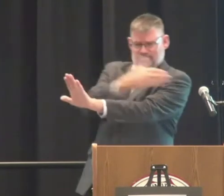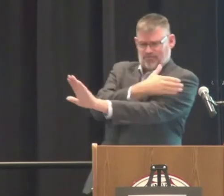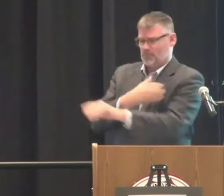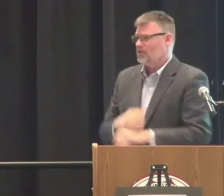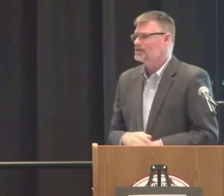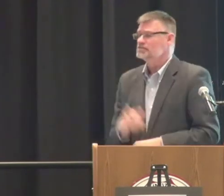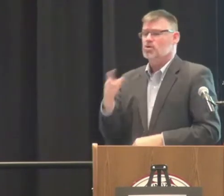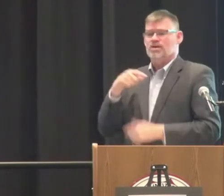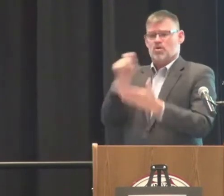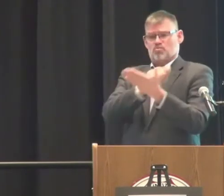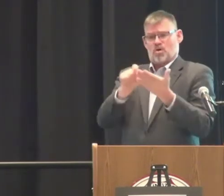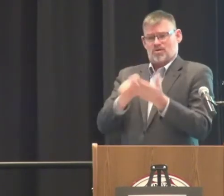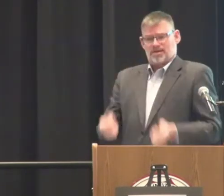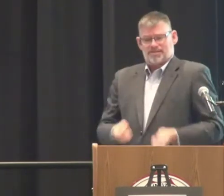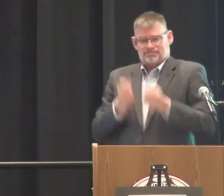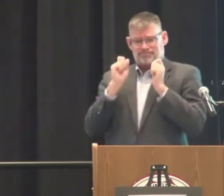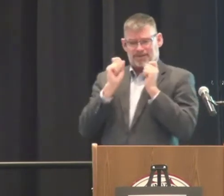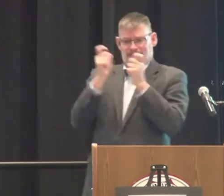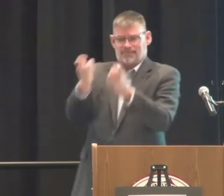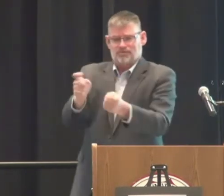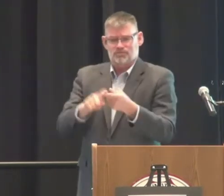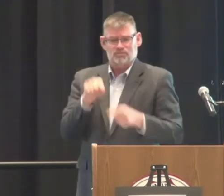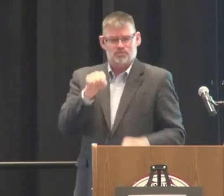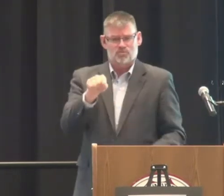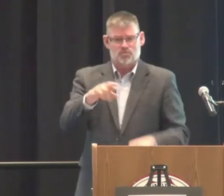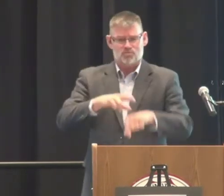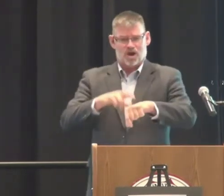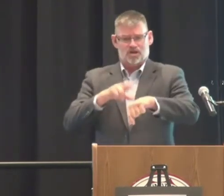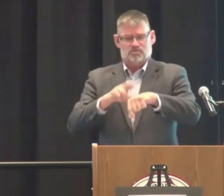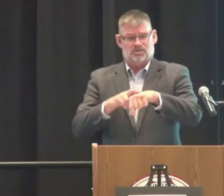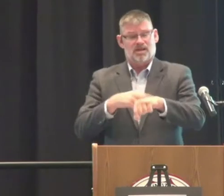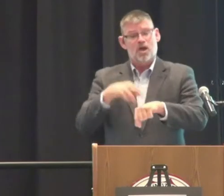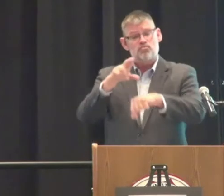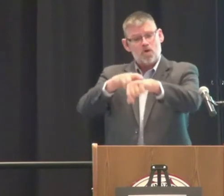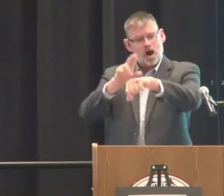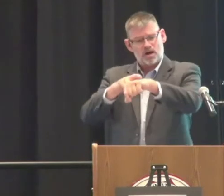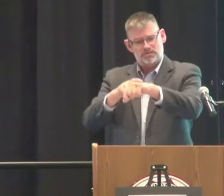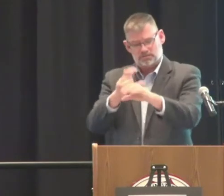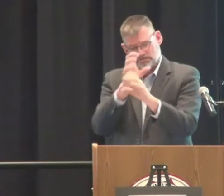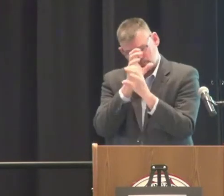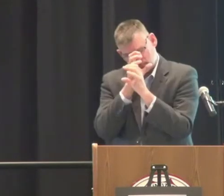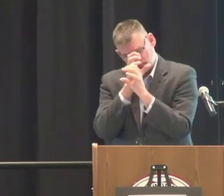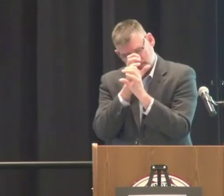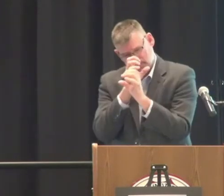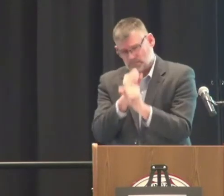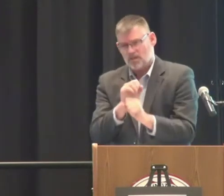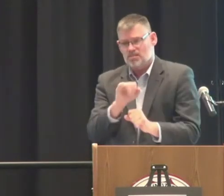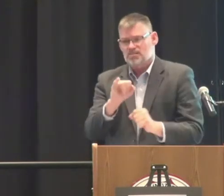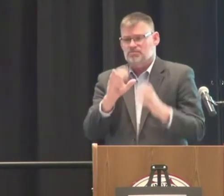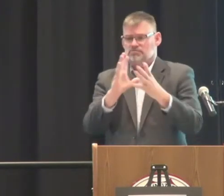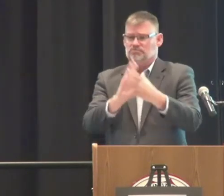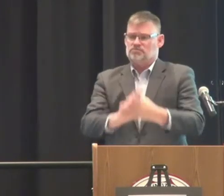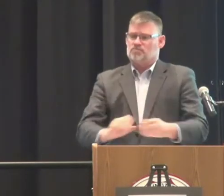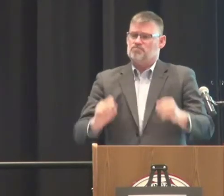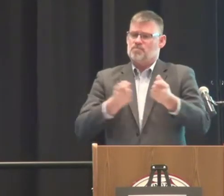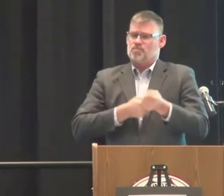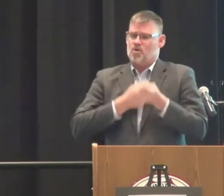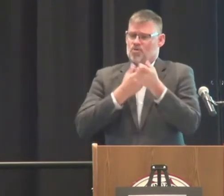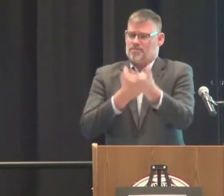Samuel's father passed away previously, and he wrote this and gave this to Roxanne. And Roxanne was so fascinated